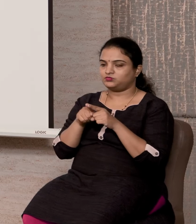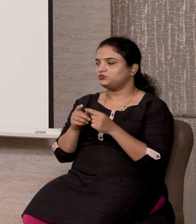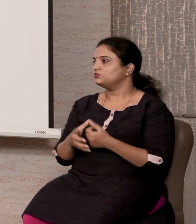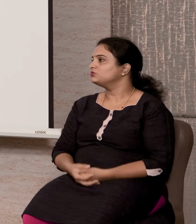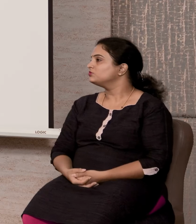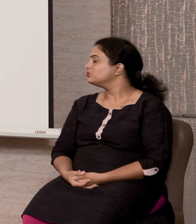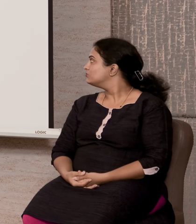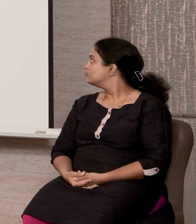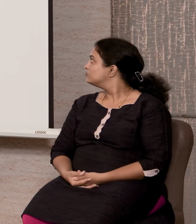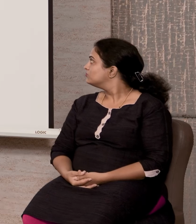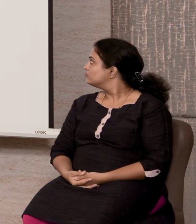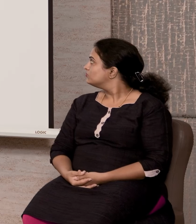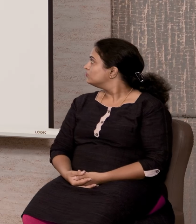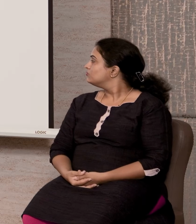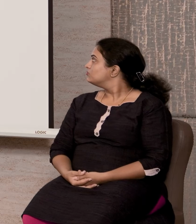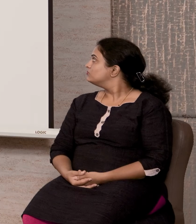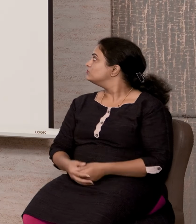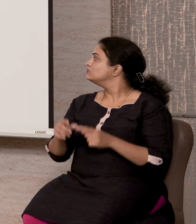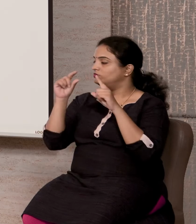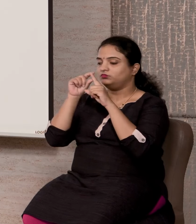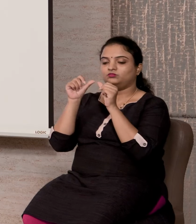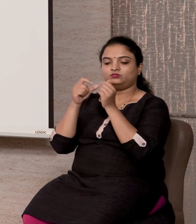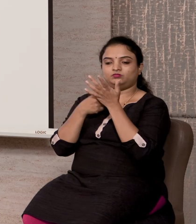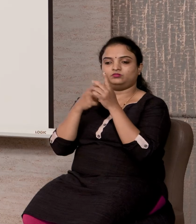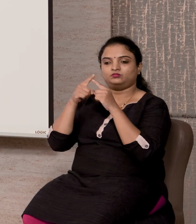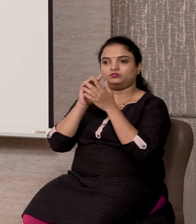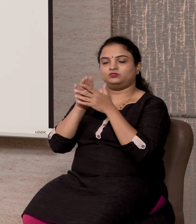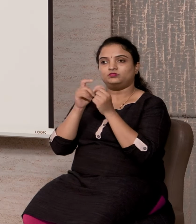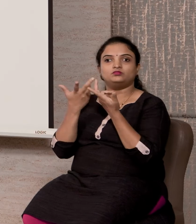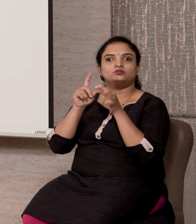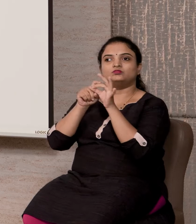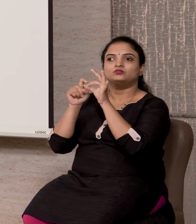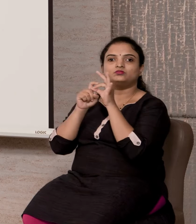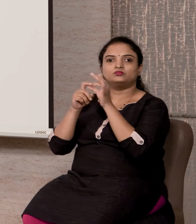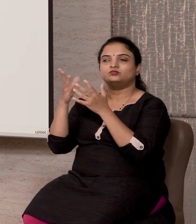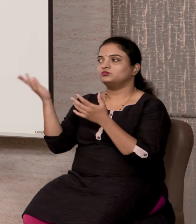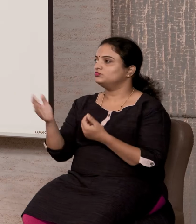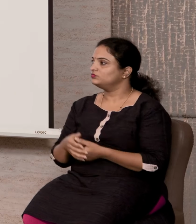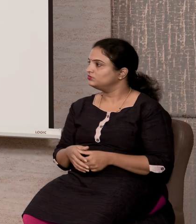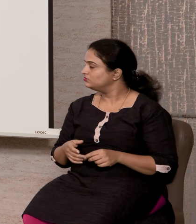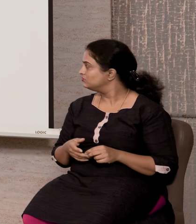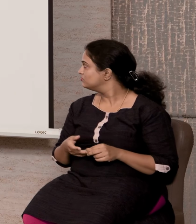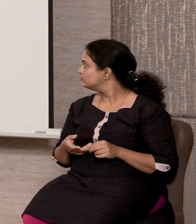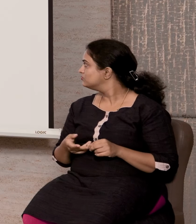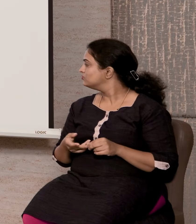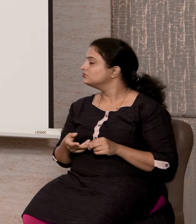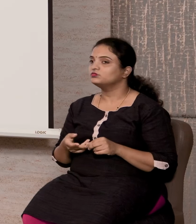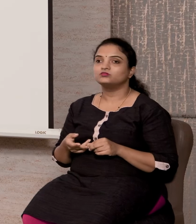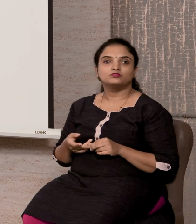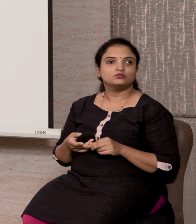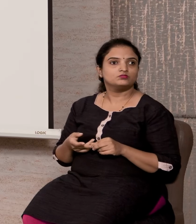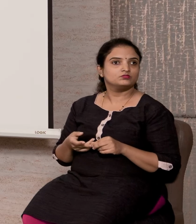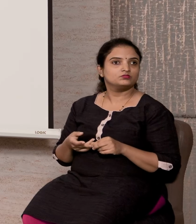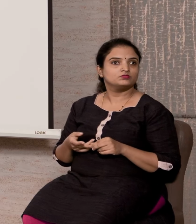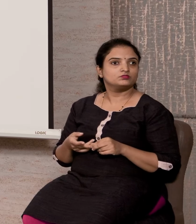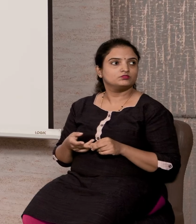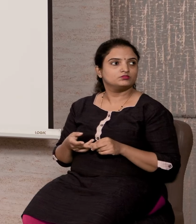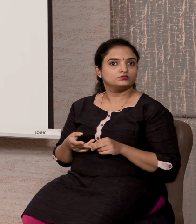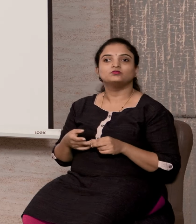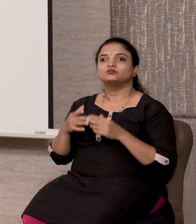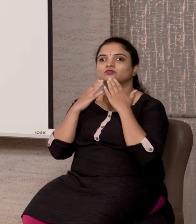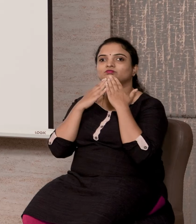My full name, parthasarathipd.com. So yeah, any questions? We can take it now or maybe during our, break.